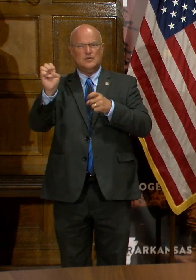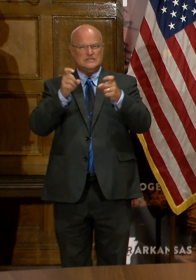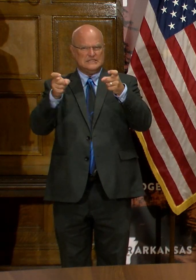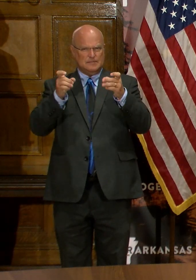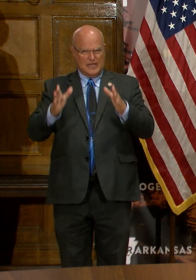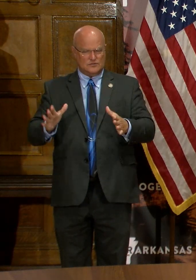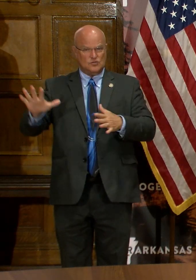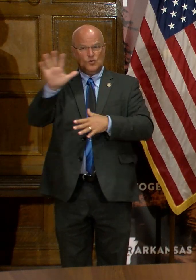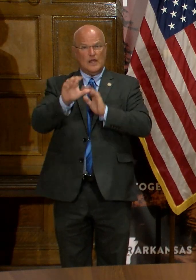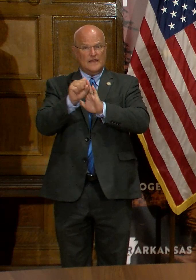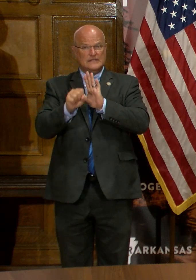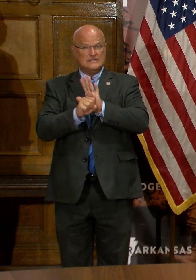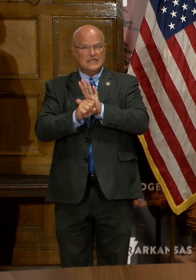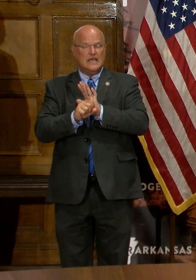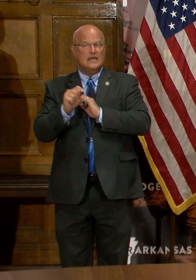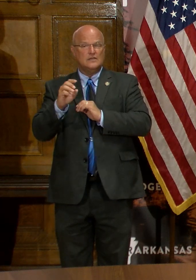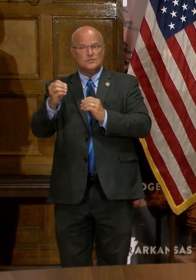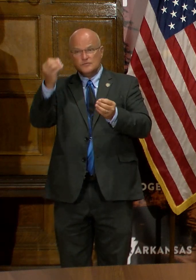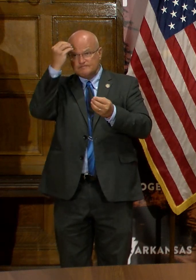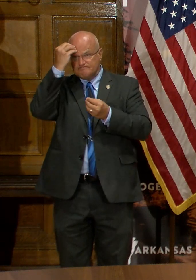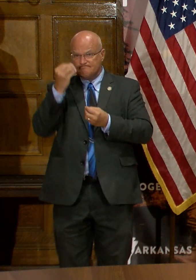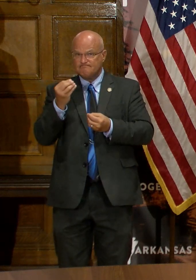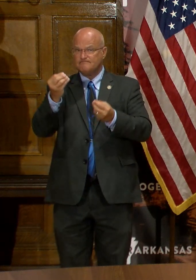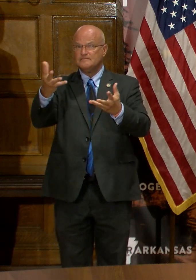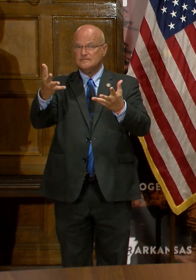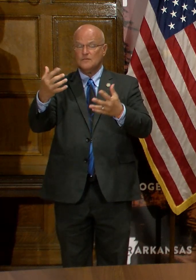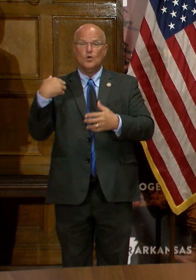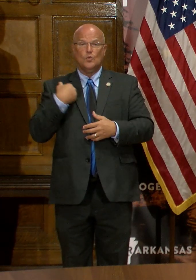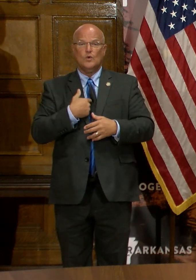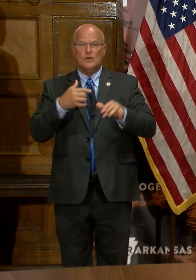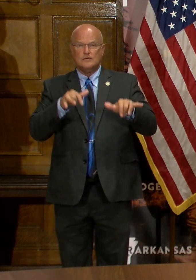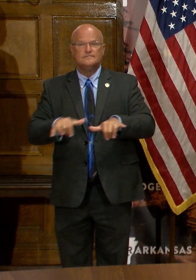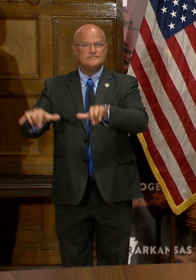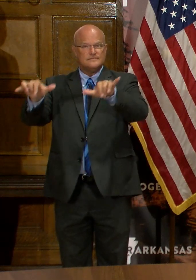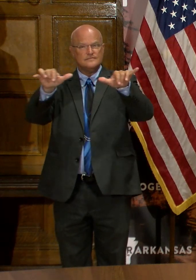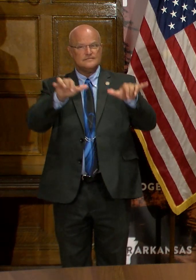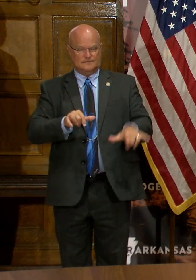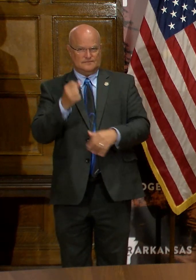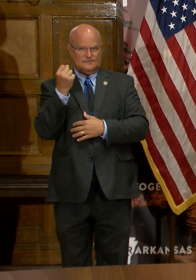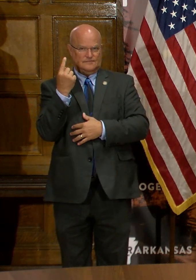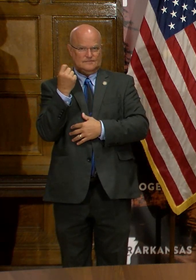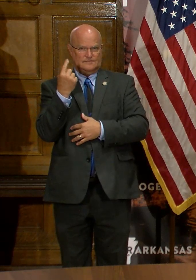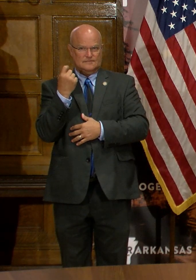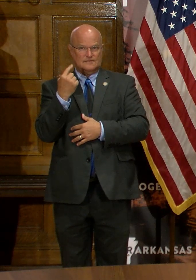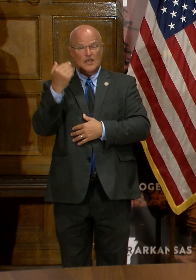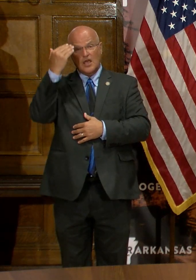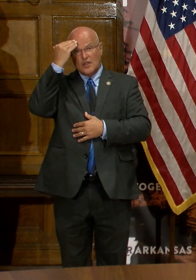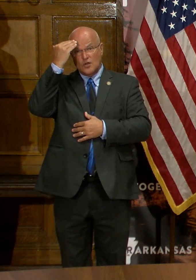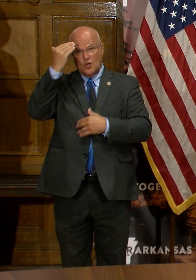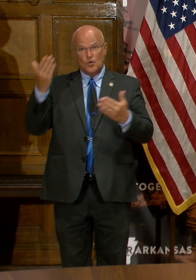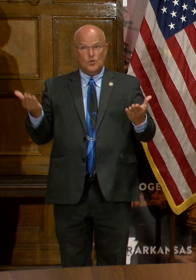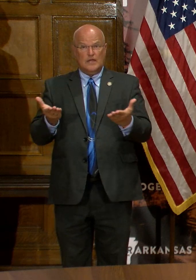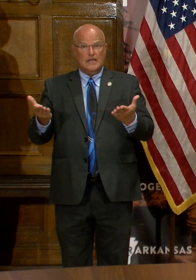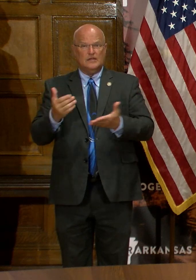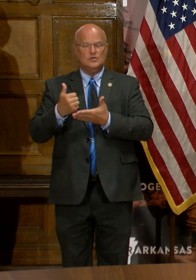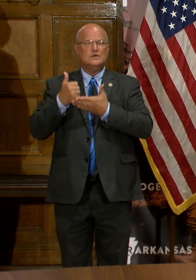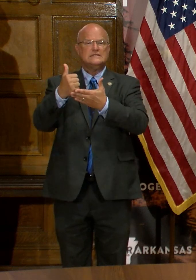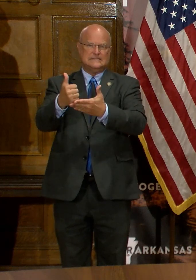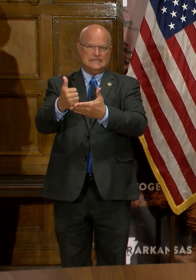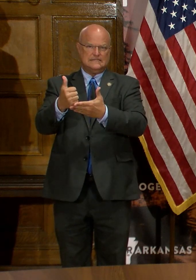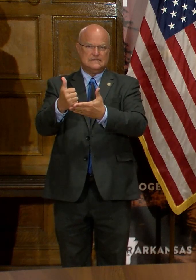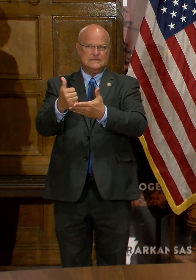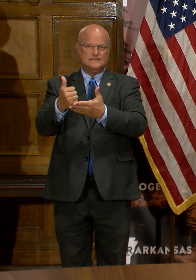state, just to make sure that we were all on the same page, that they knew that we were here to assist